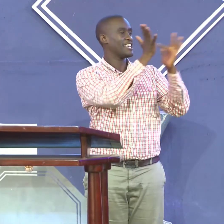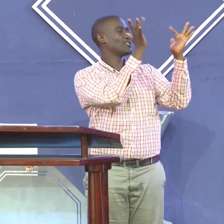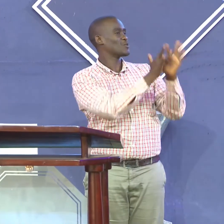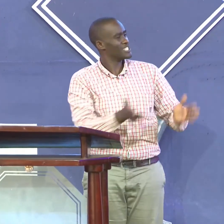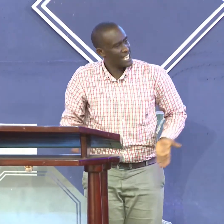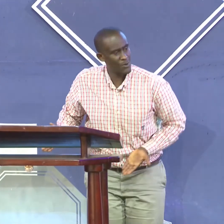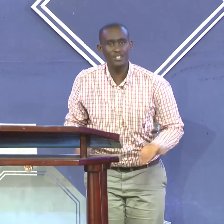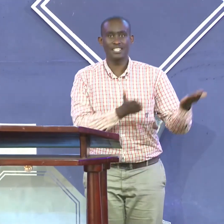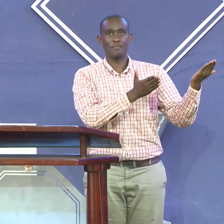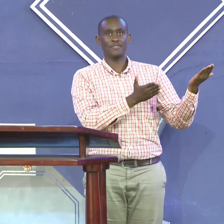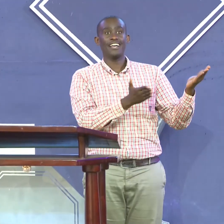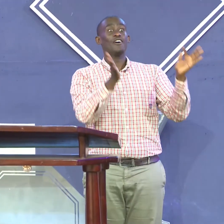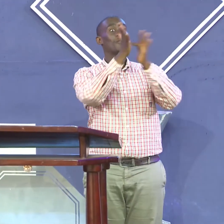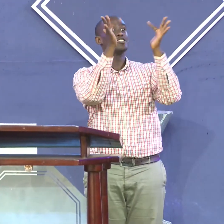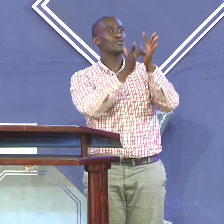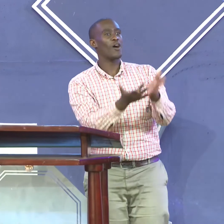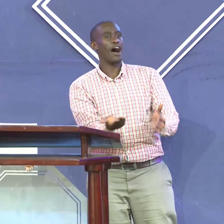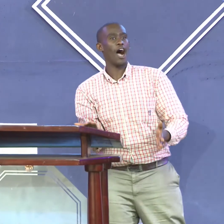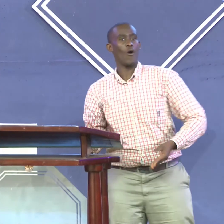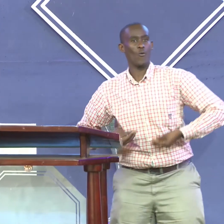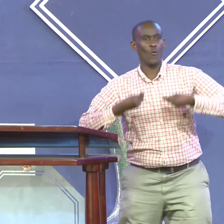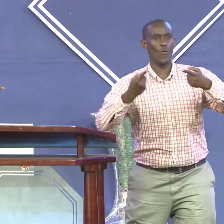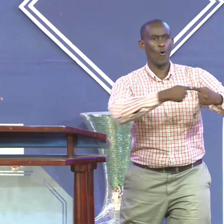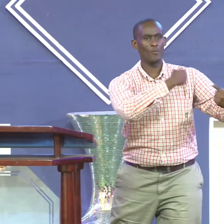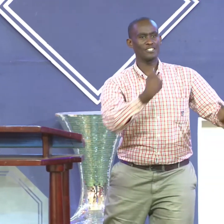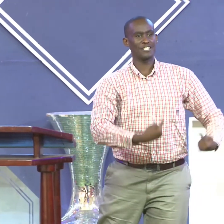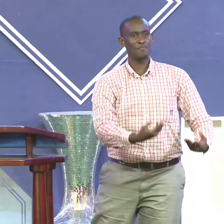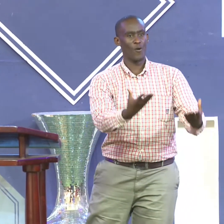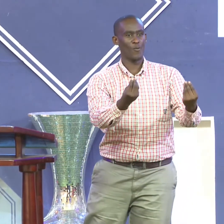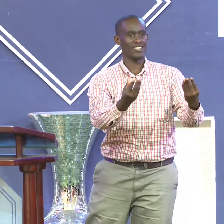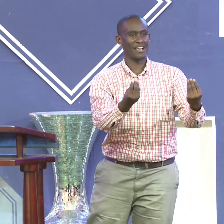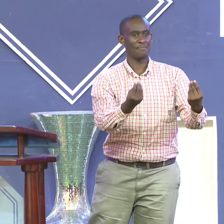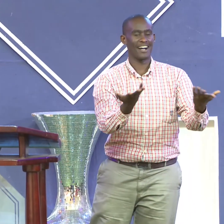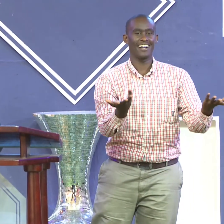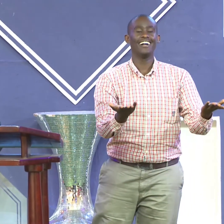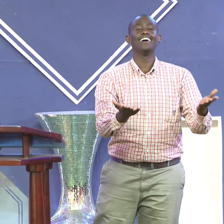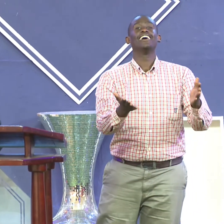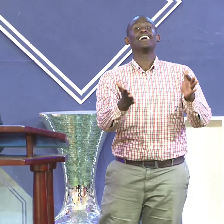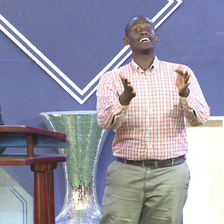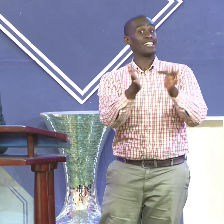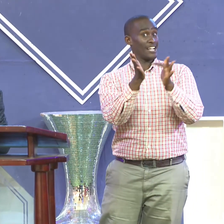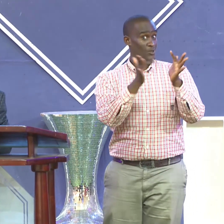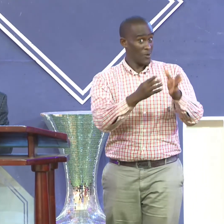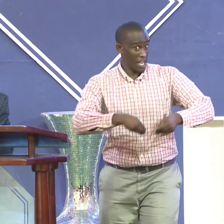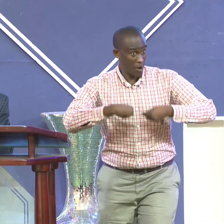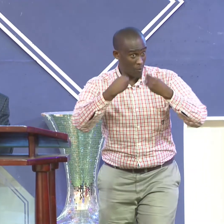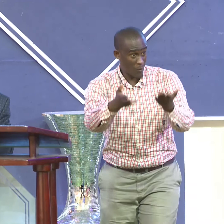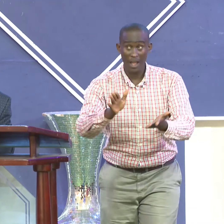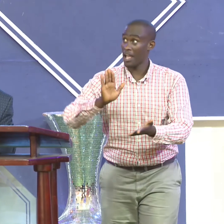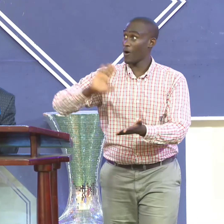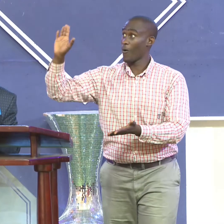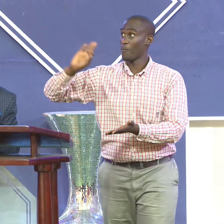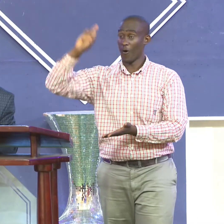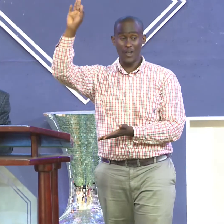will pluck it out and put in a new heart, a heart of flesh, and give us his